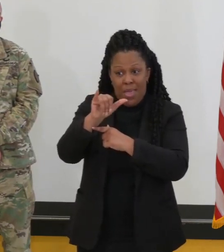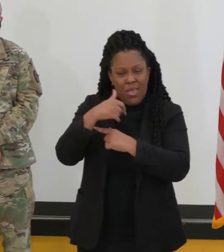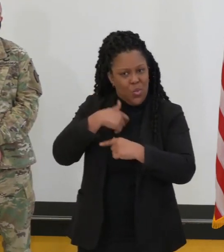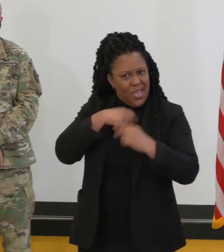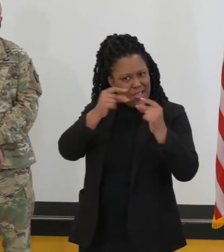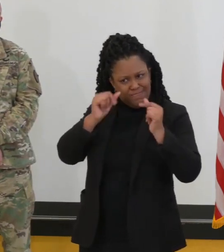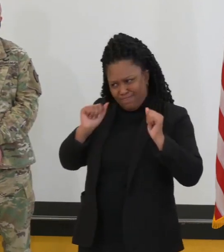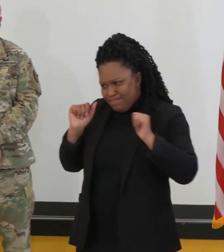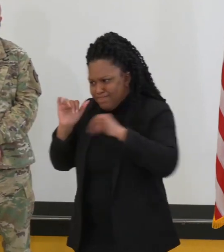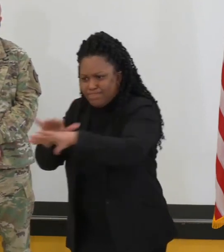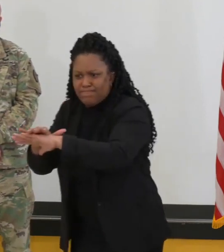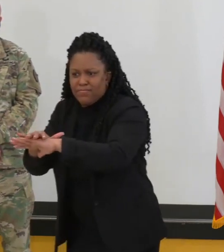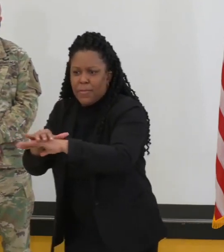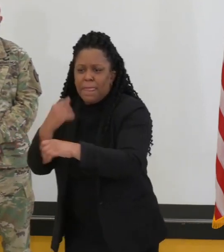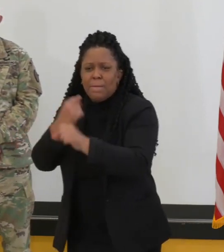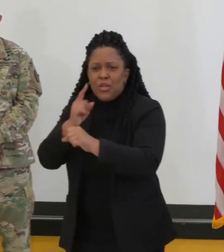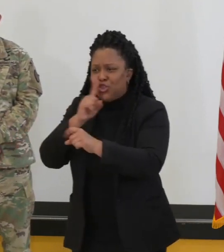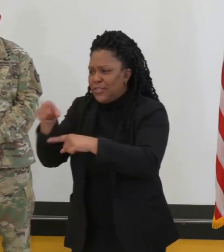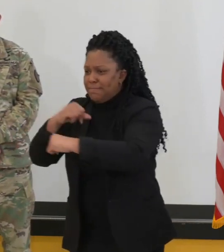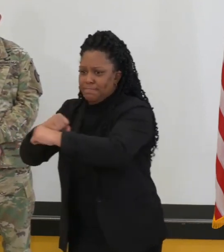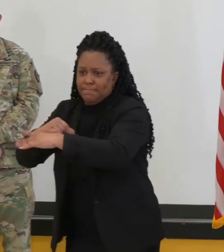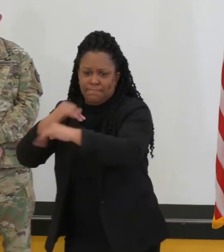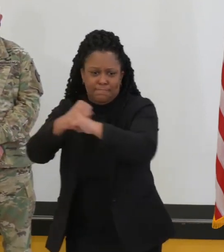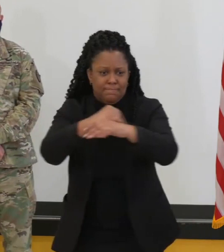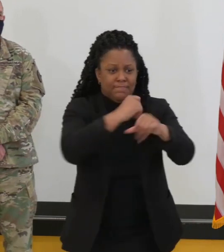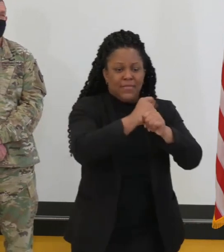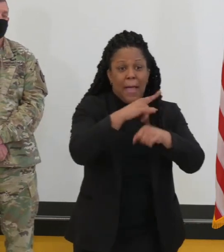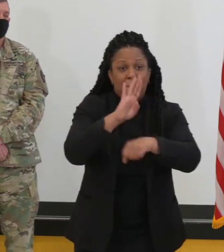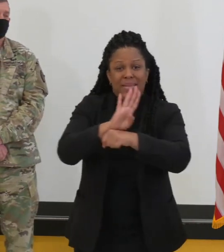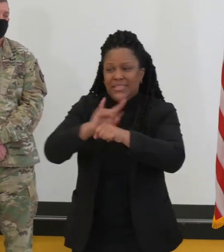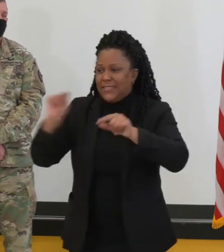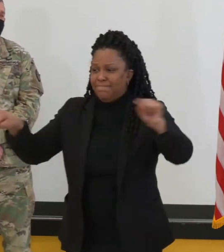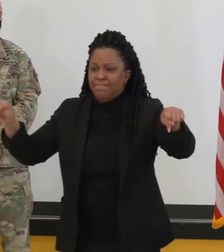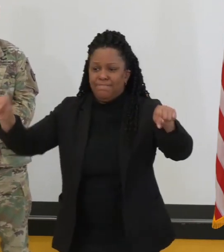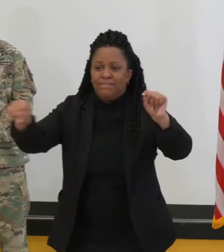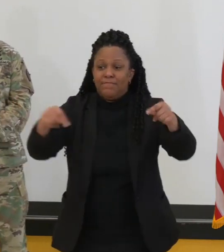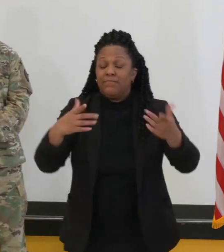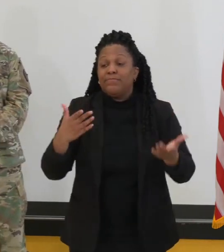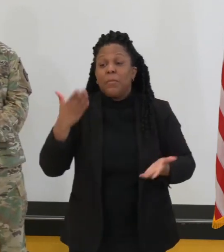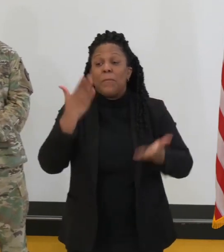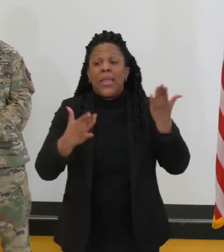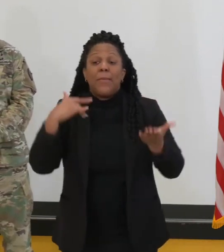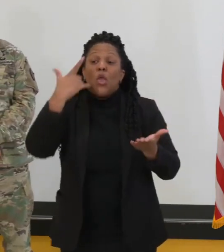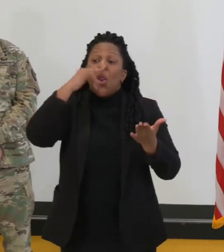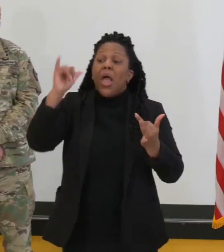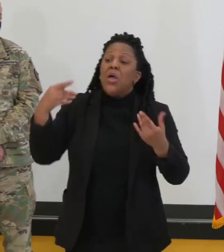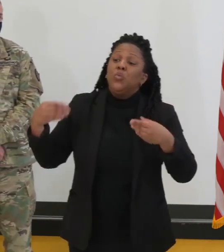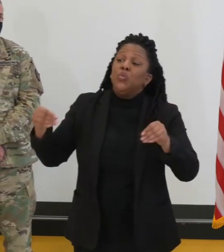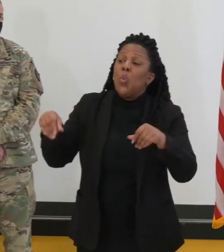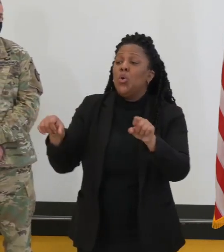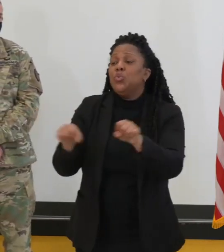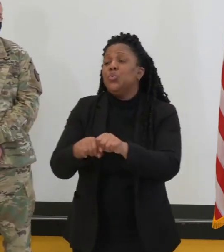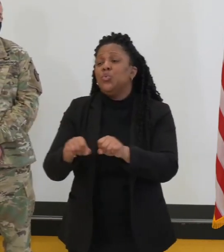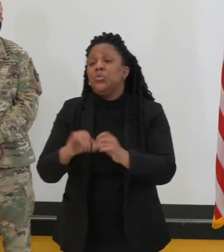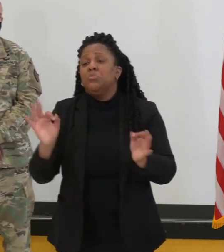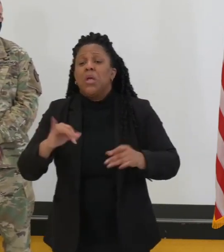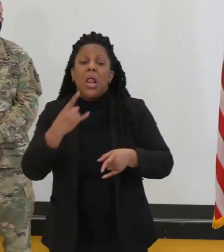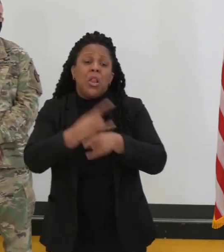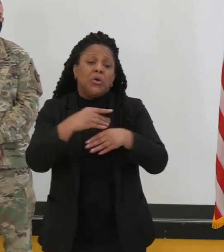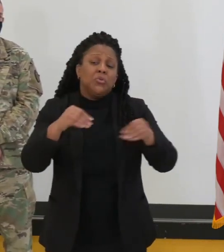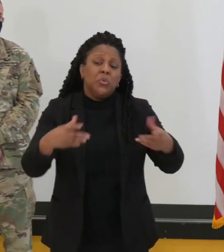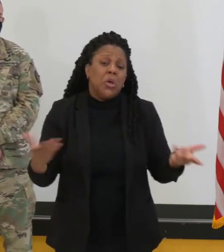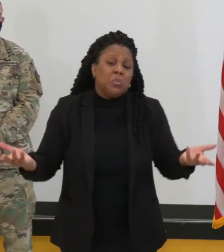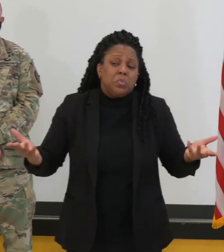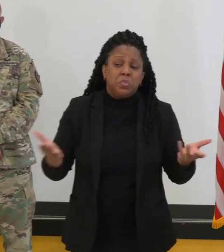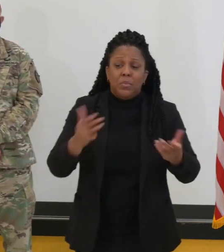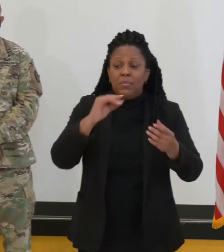businesses, those are people that they may look at just like a store with shoes or a store with liquor or a store with phones in it, but for many